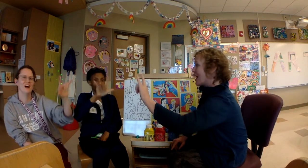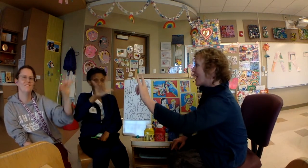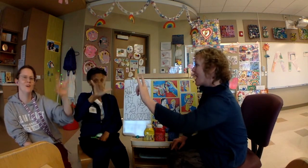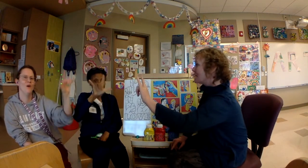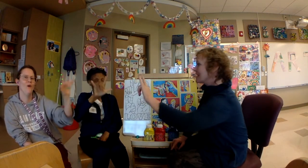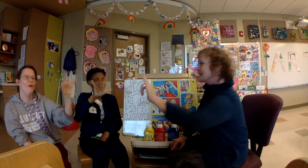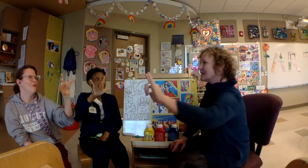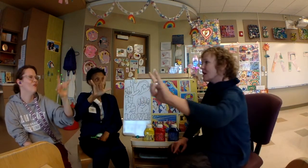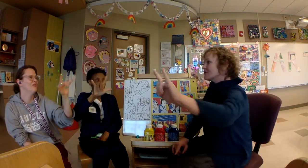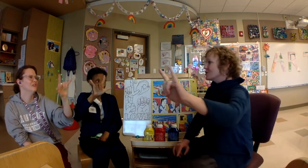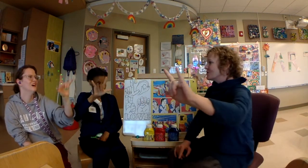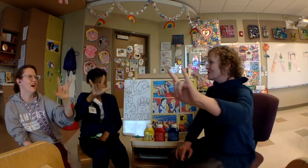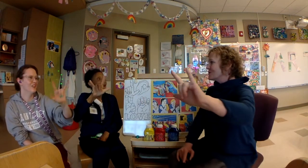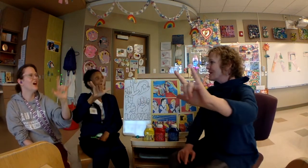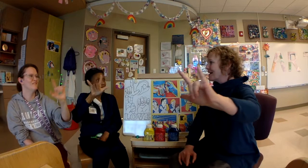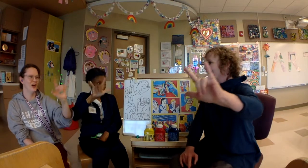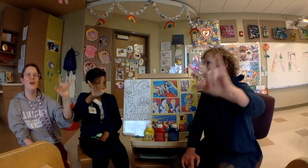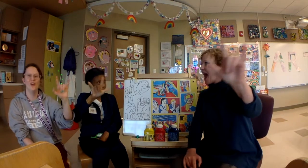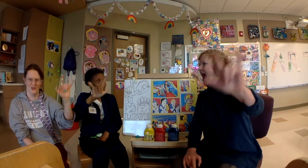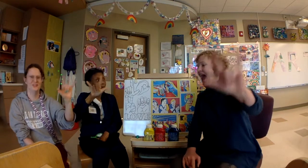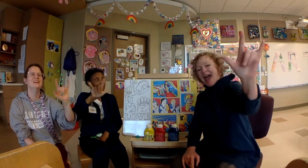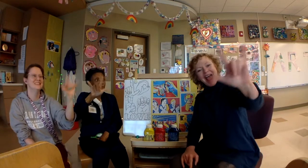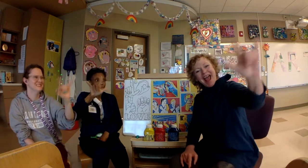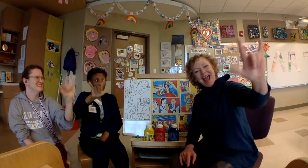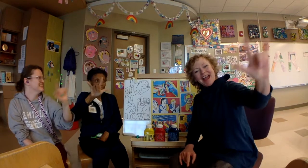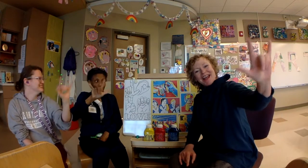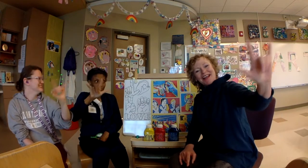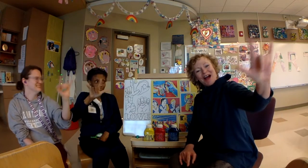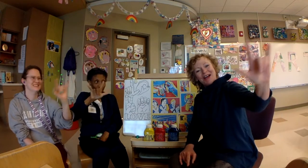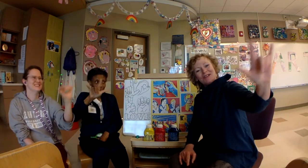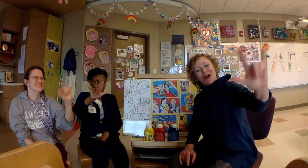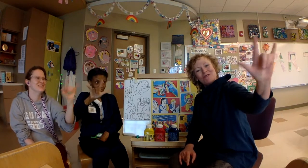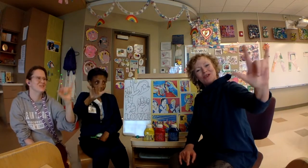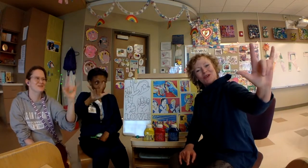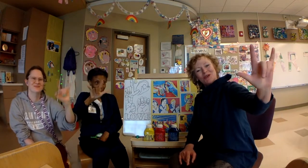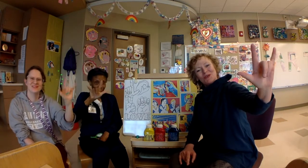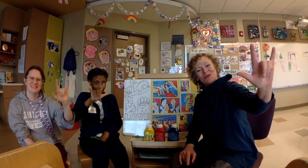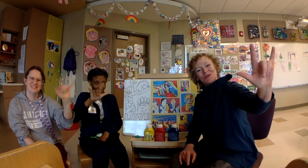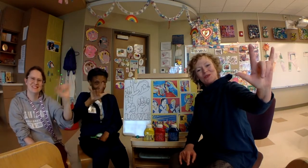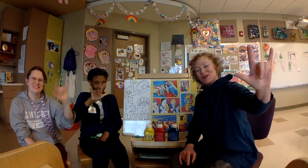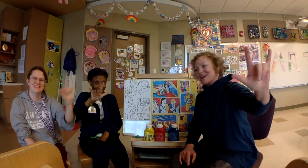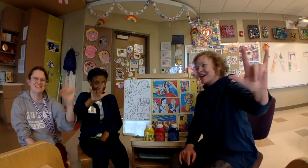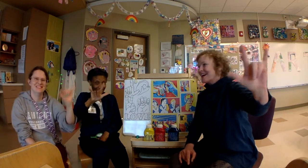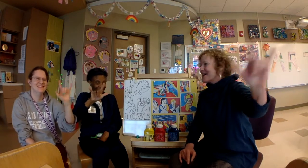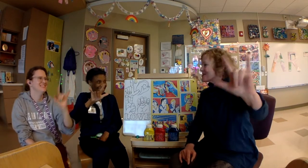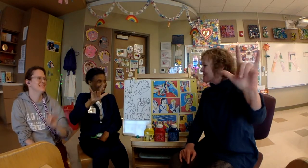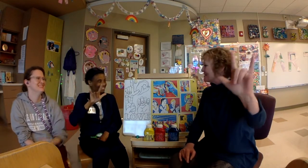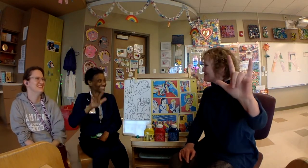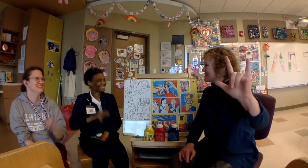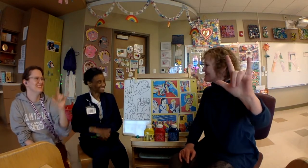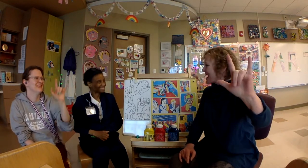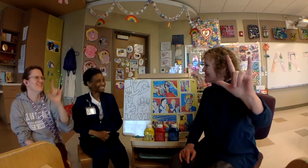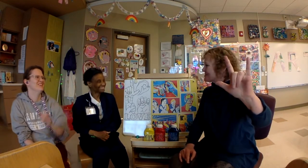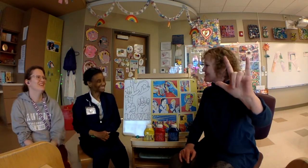I love you. And that's I love you. Hey, I love you. That's